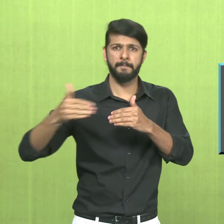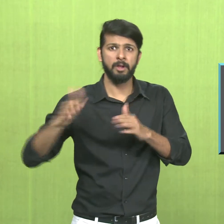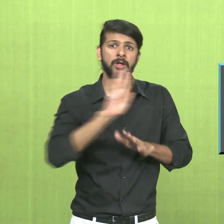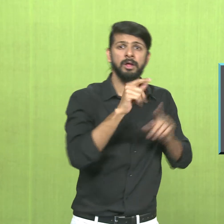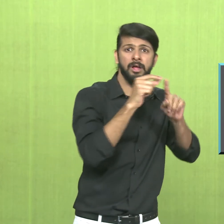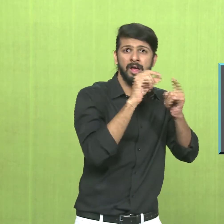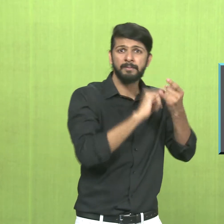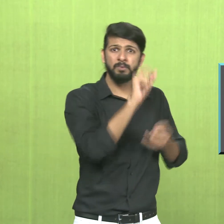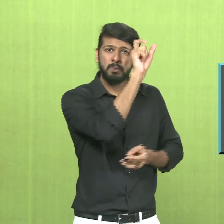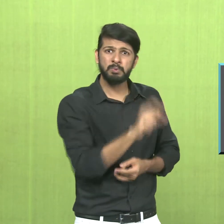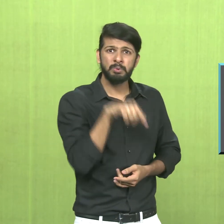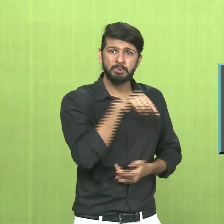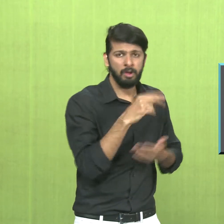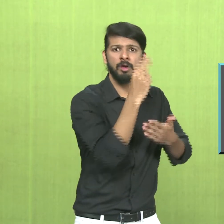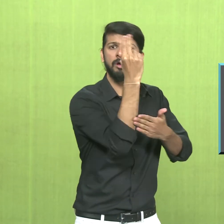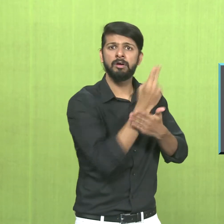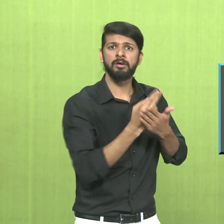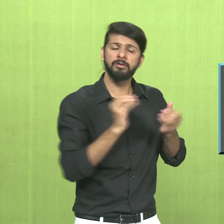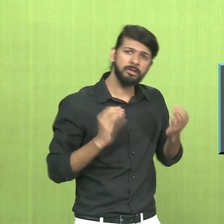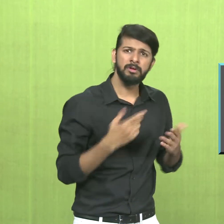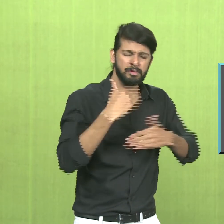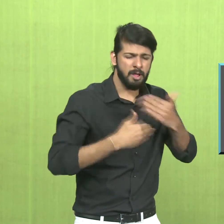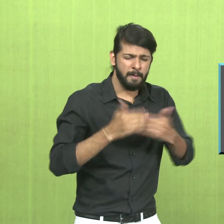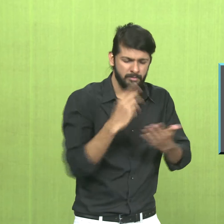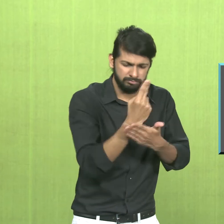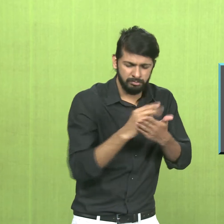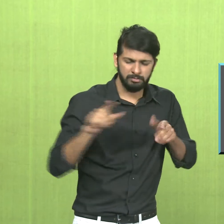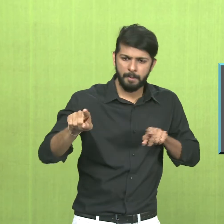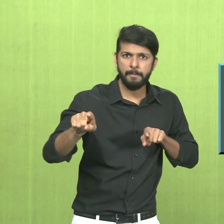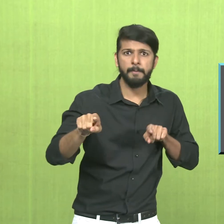is known as one of the leading modern Indian painters,